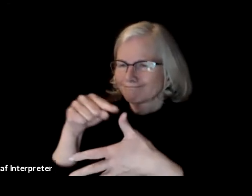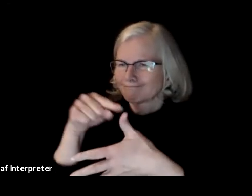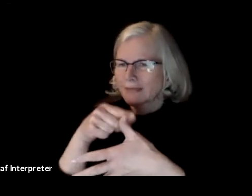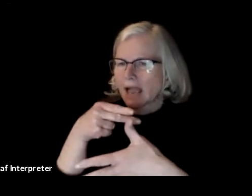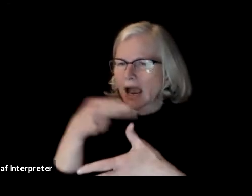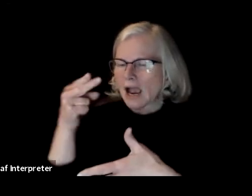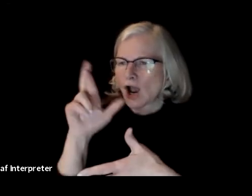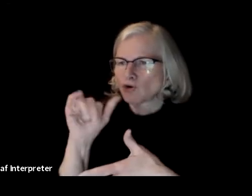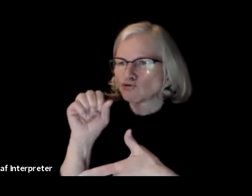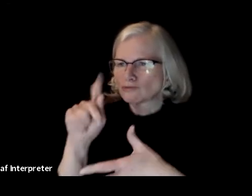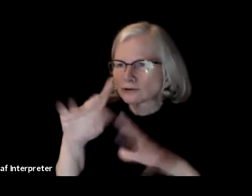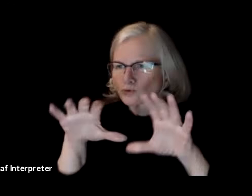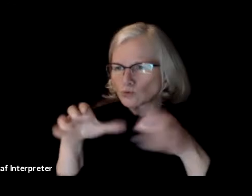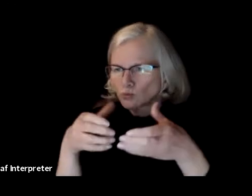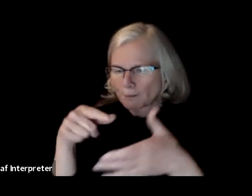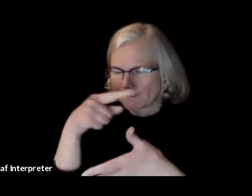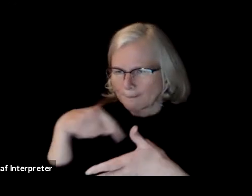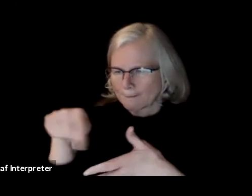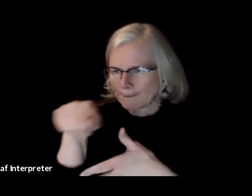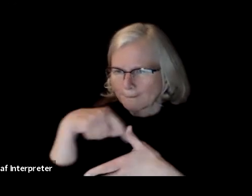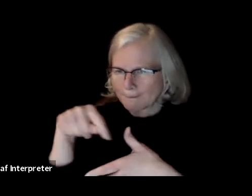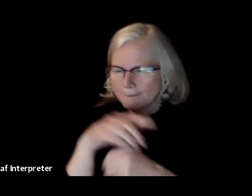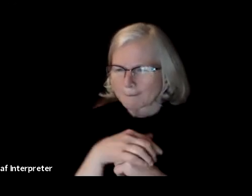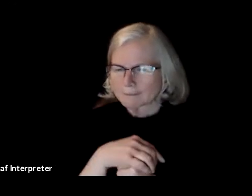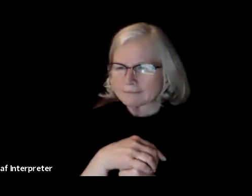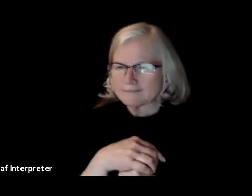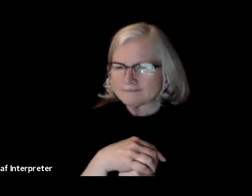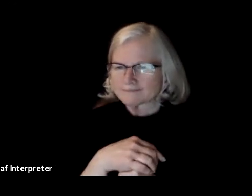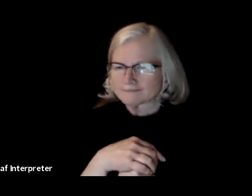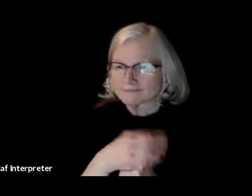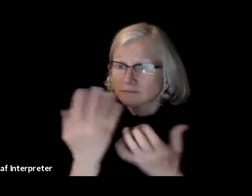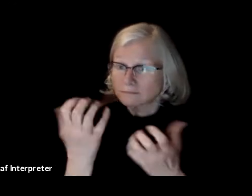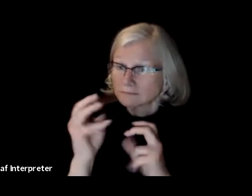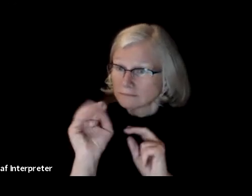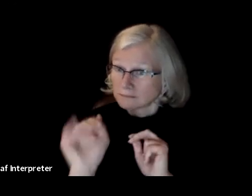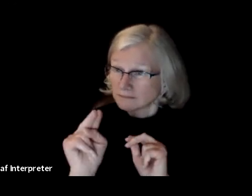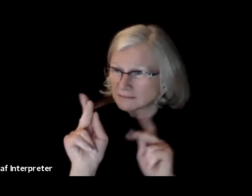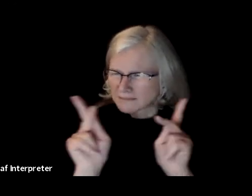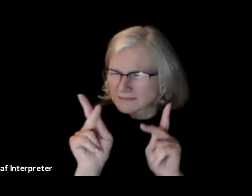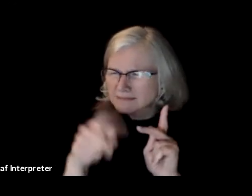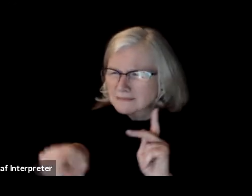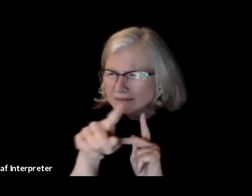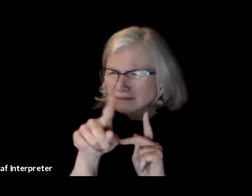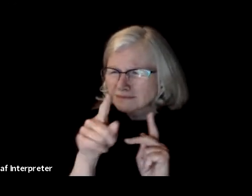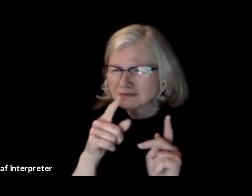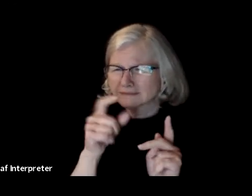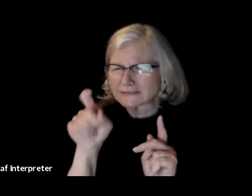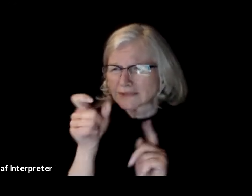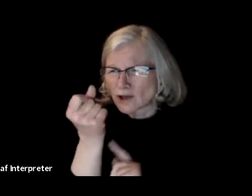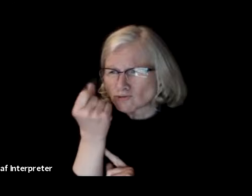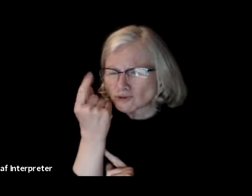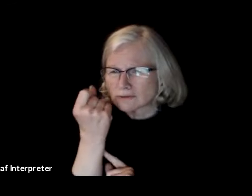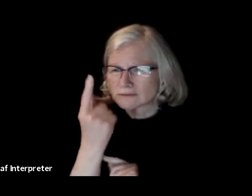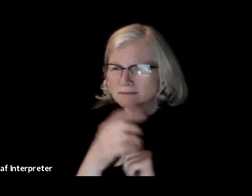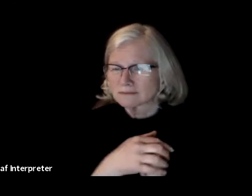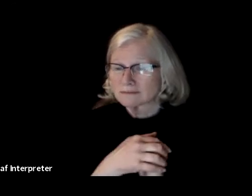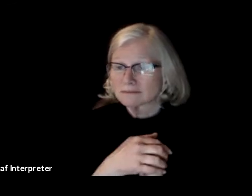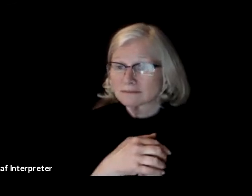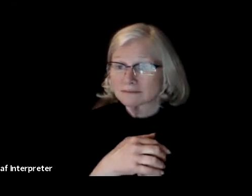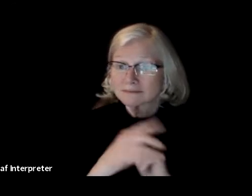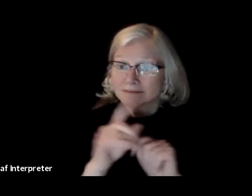it's a lot of it really is on Minnesotans' understanding, and different vaccinators, have different opportunities